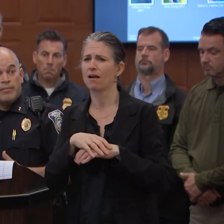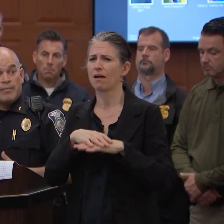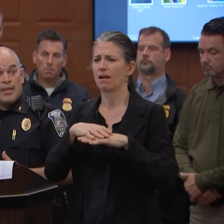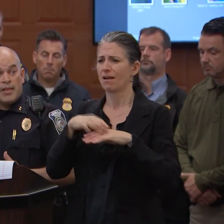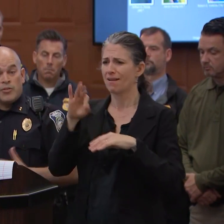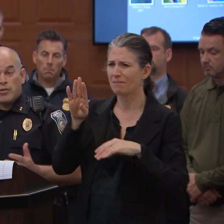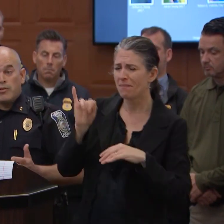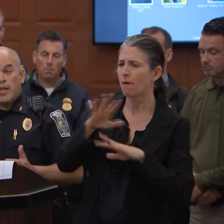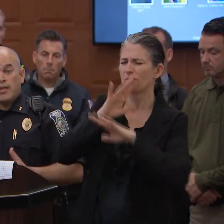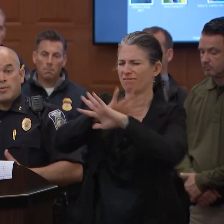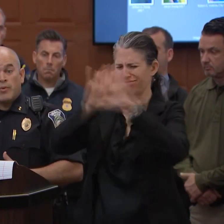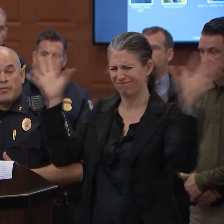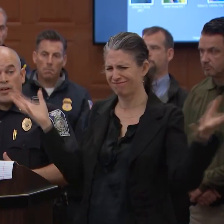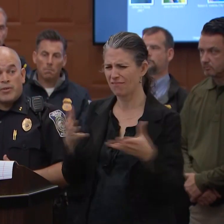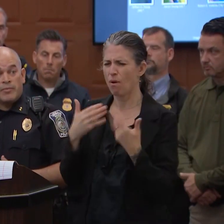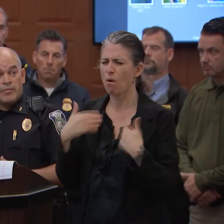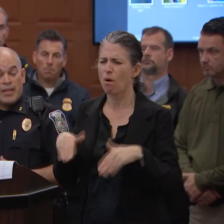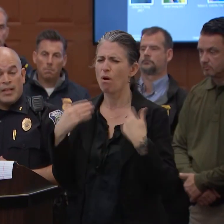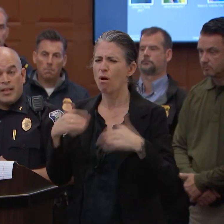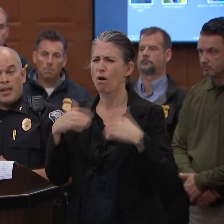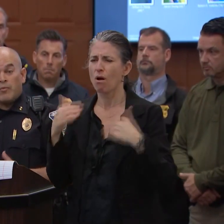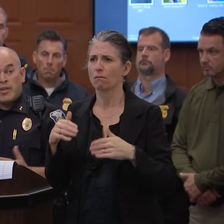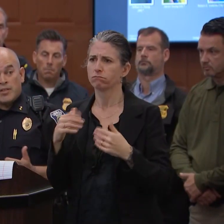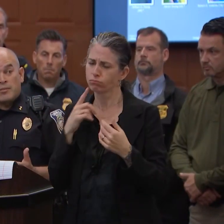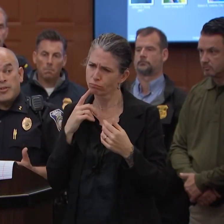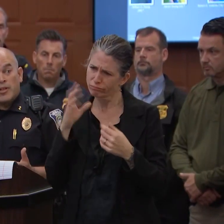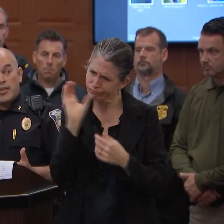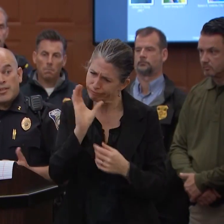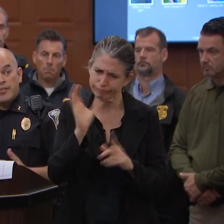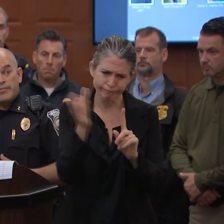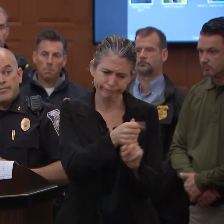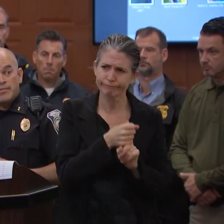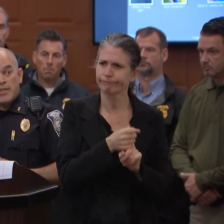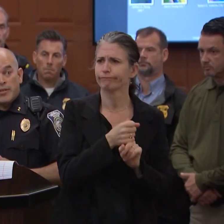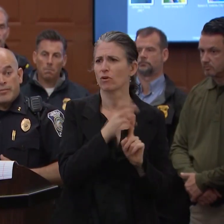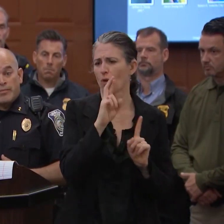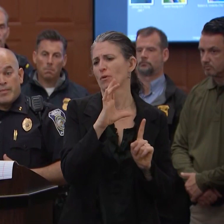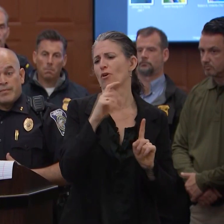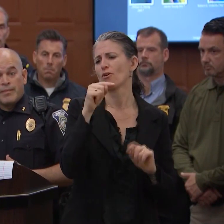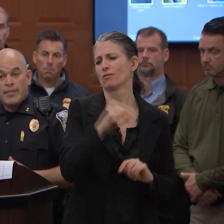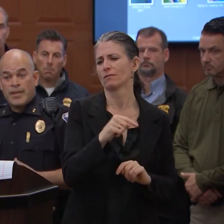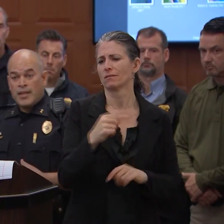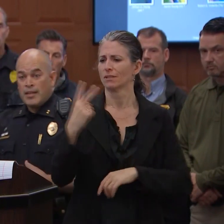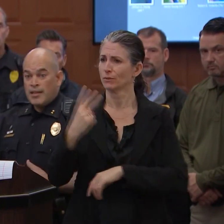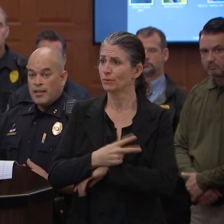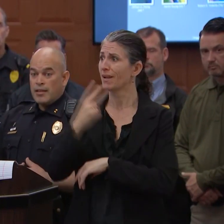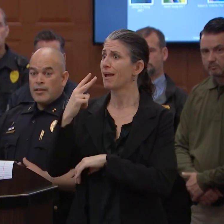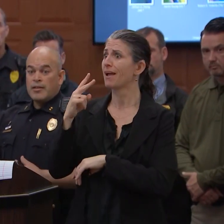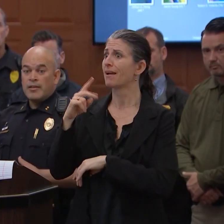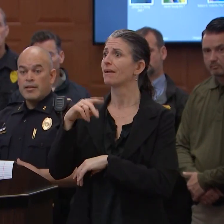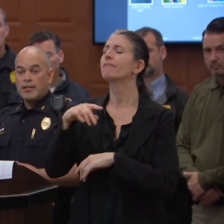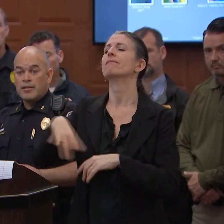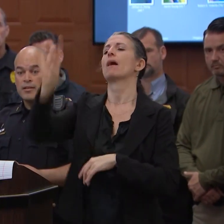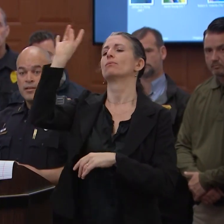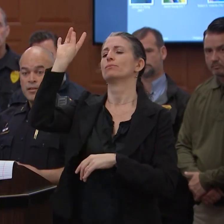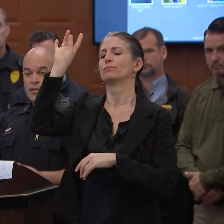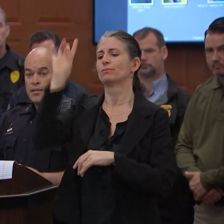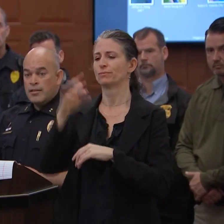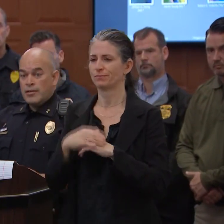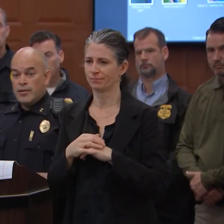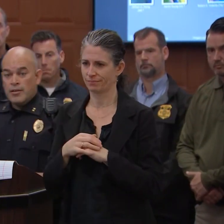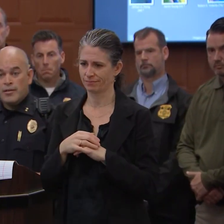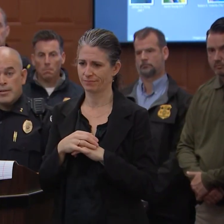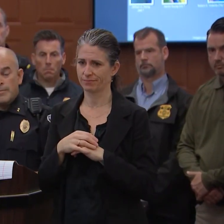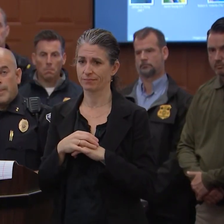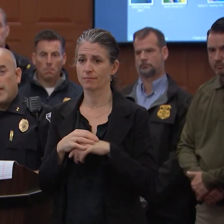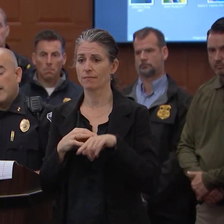him. It took 2 days, but we found him, and everybody could sleep good last night. So. Just to clarify, searched on Thursday, then after